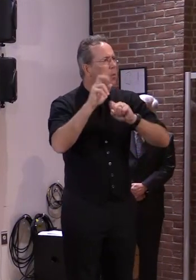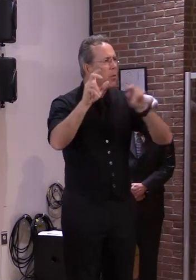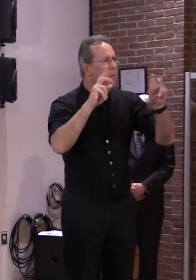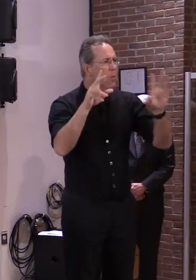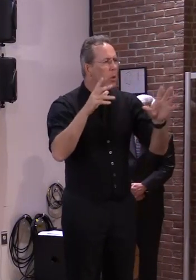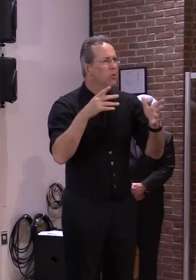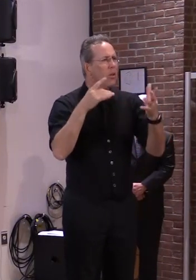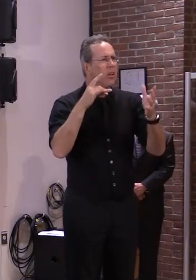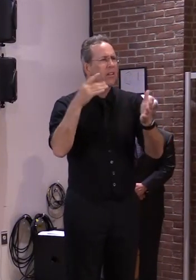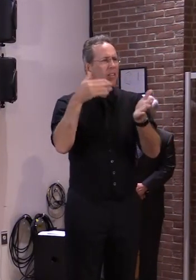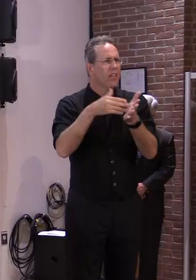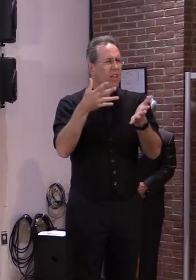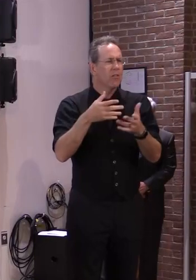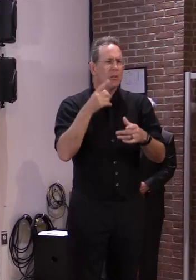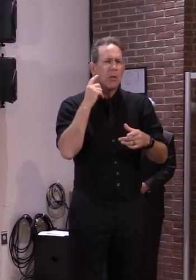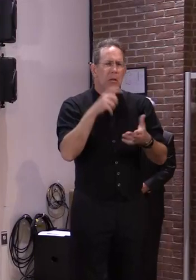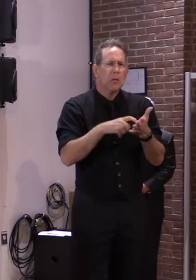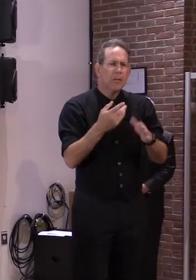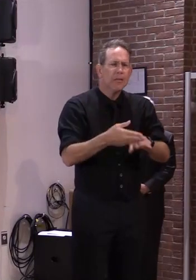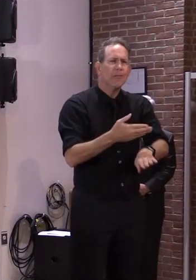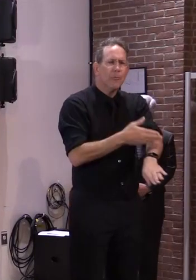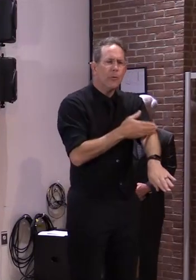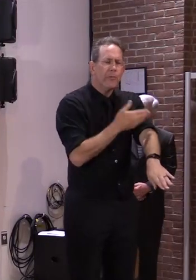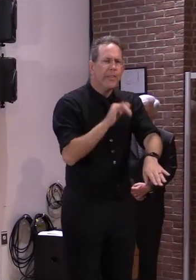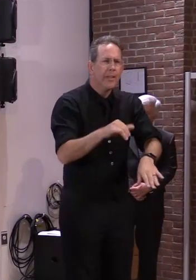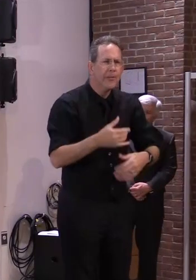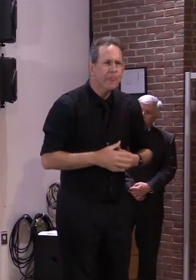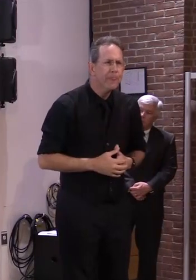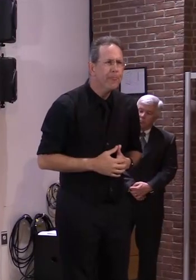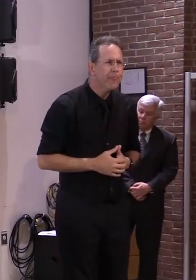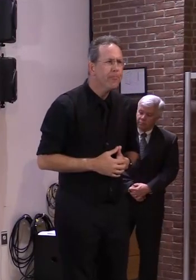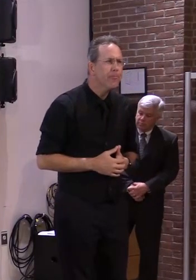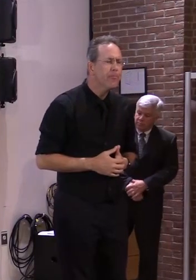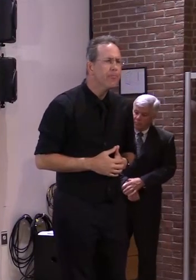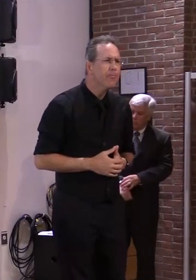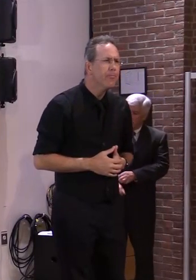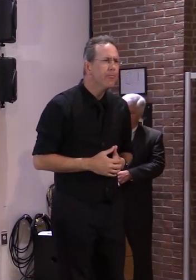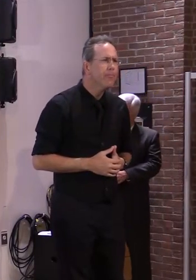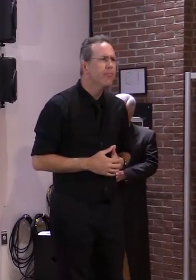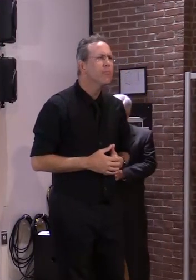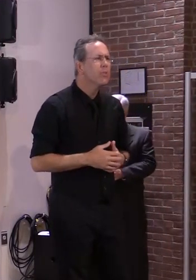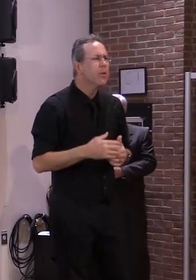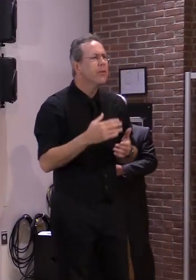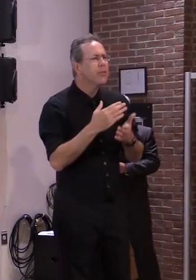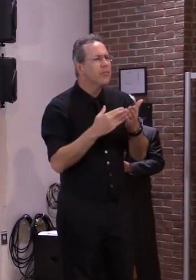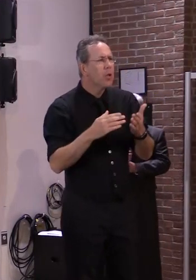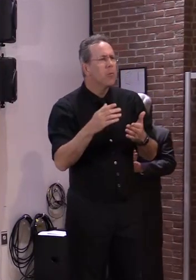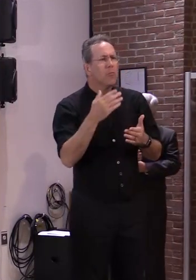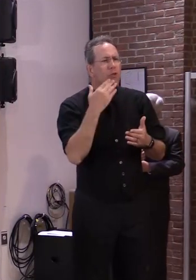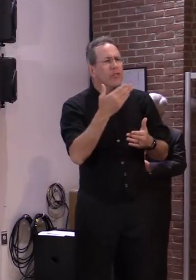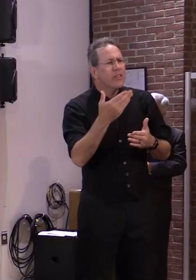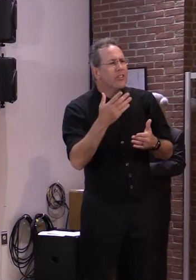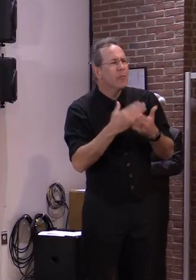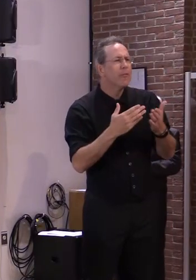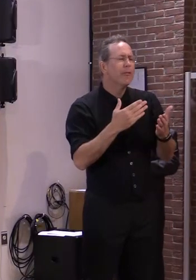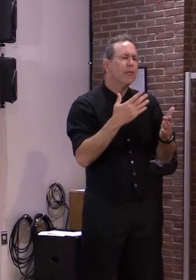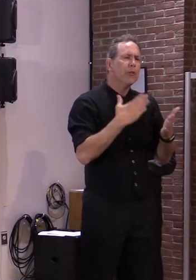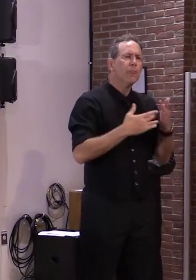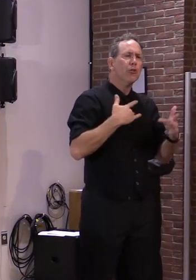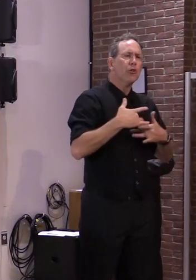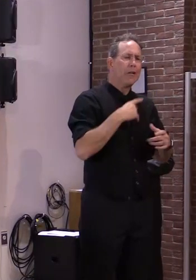news. There are some good aspects, and then there are some concerning aspects of